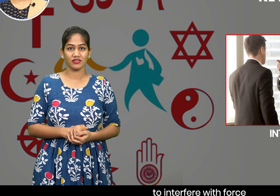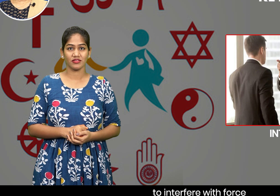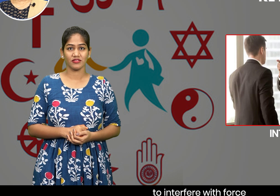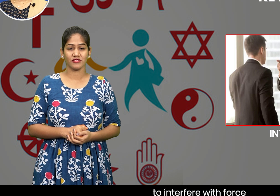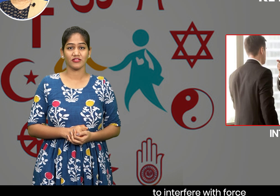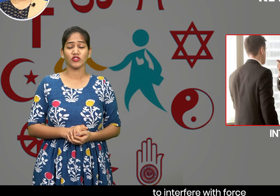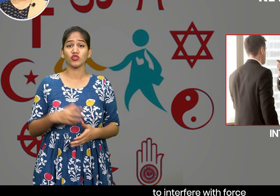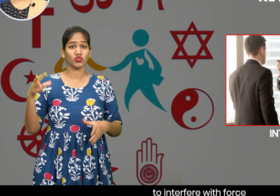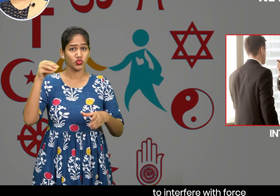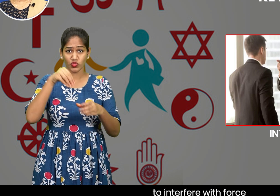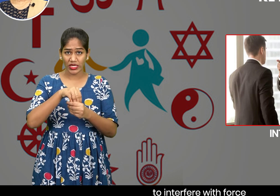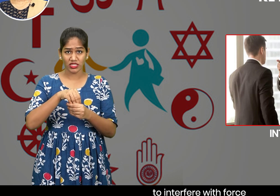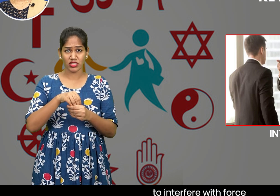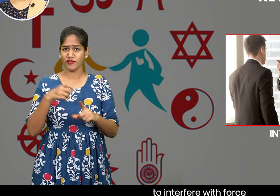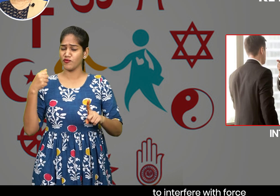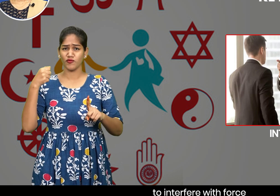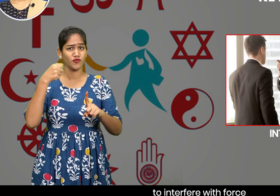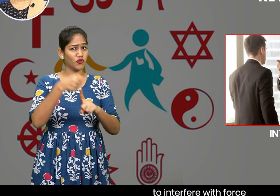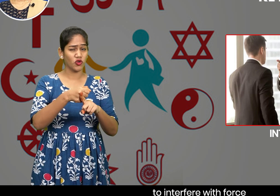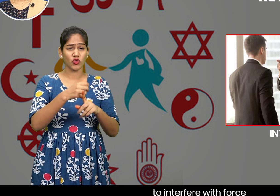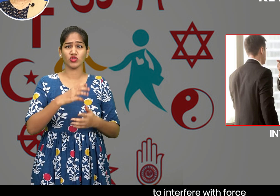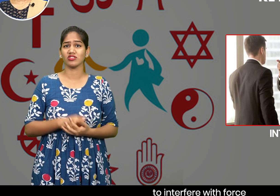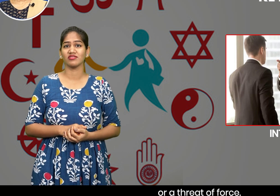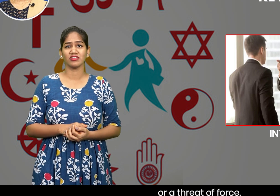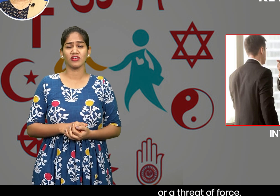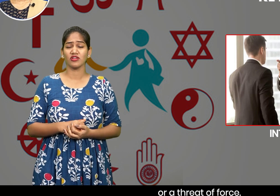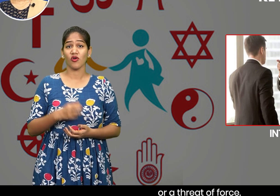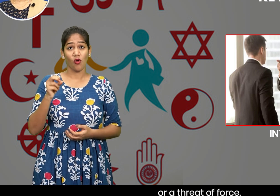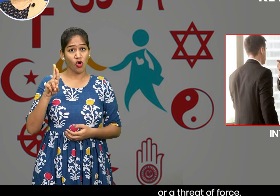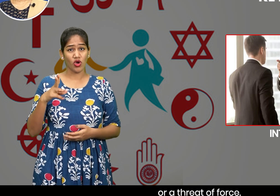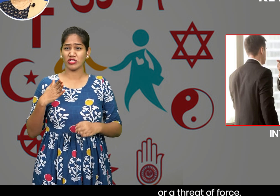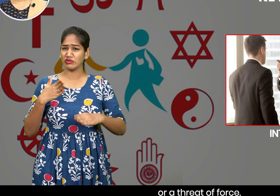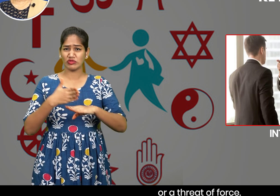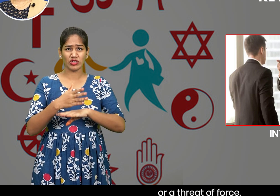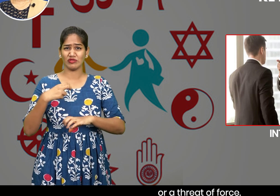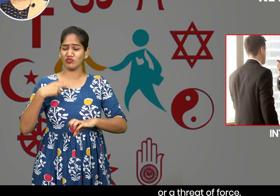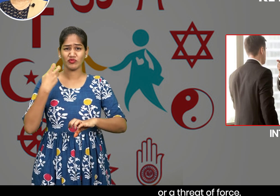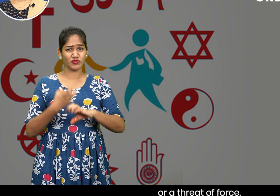to interfere with force or a threat of